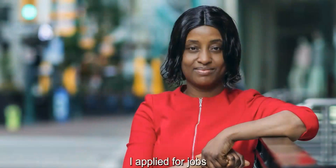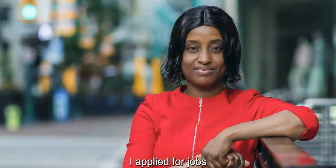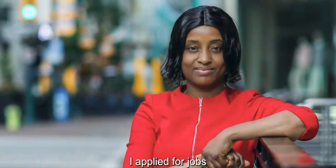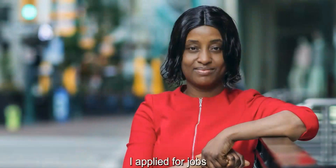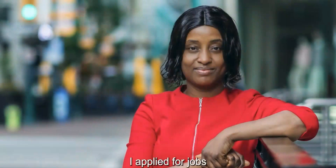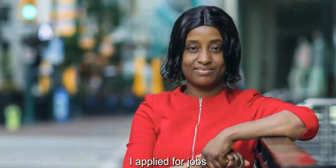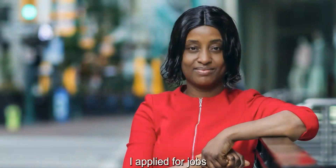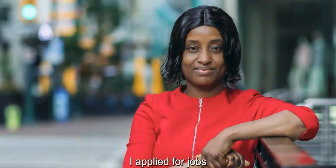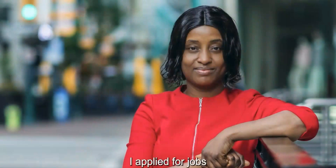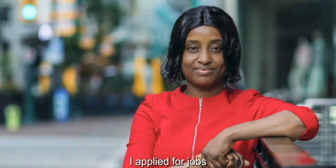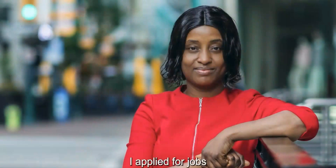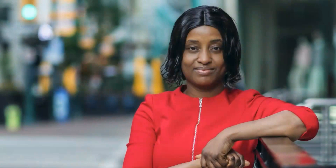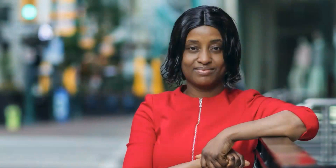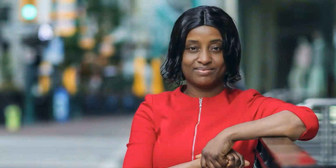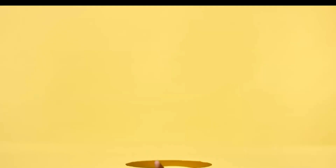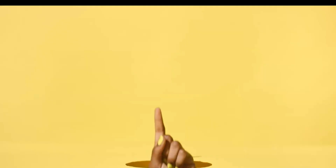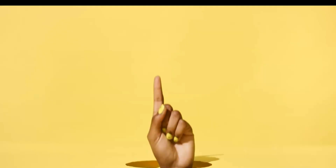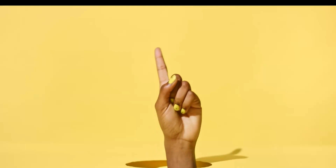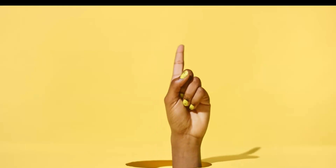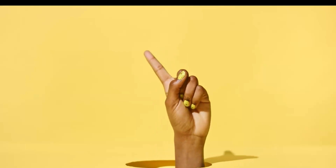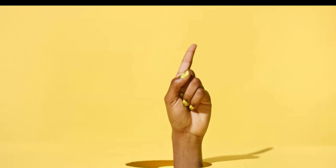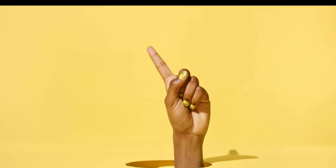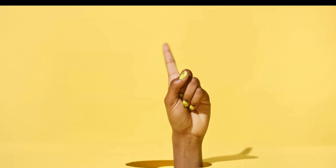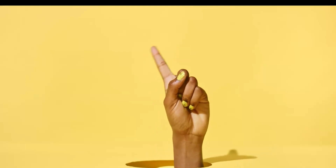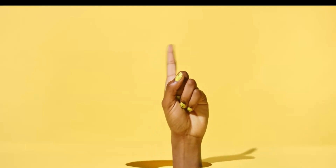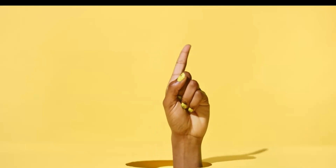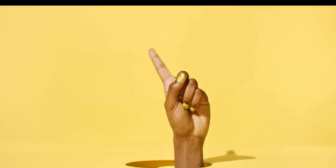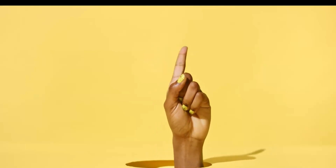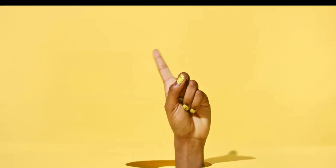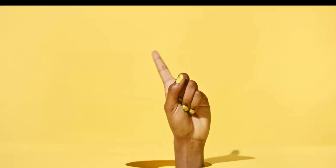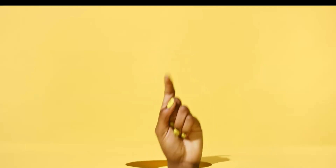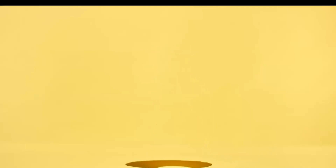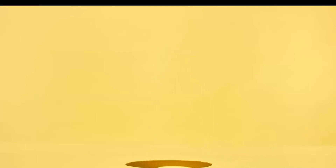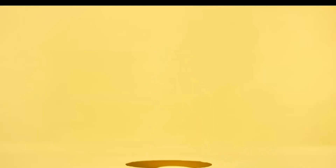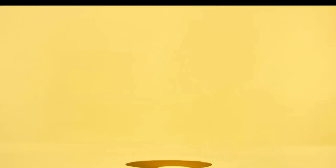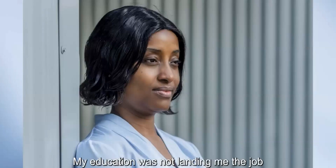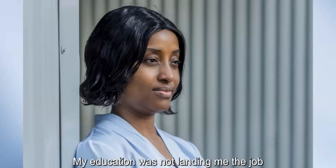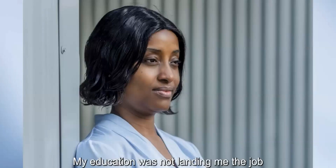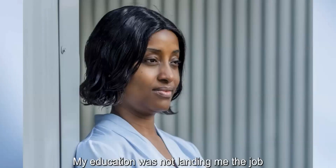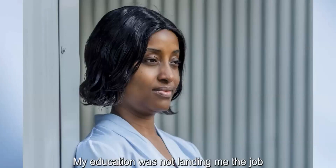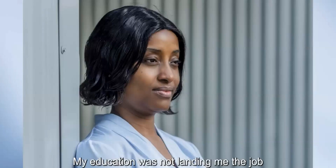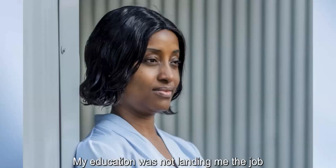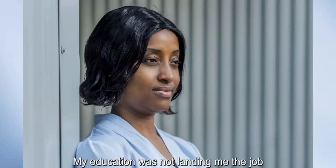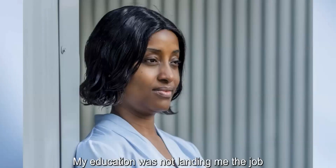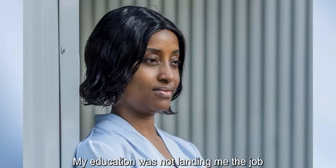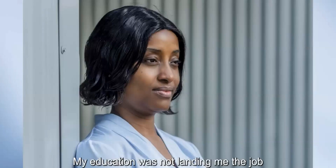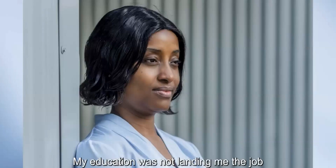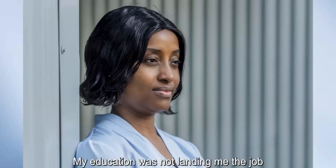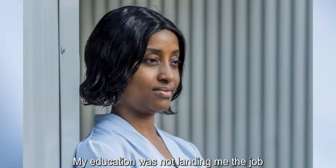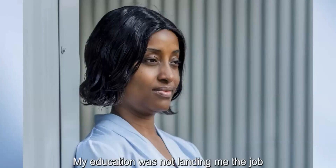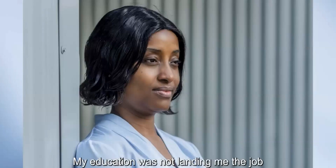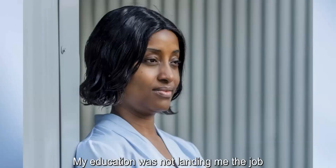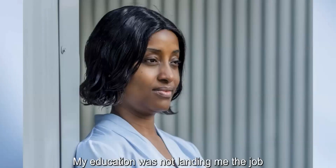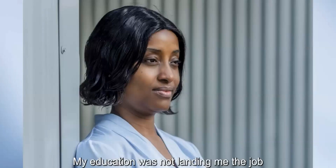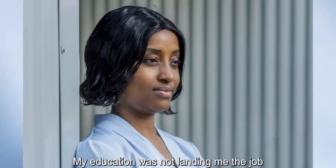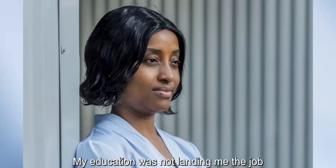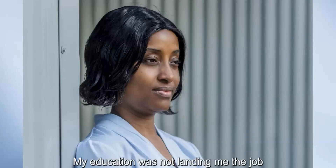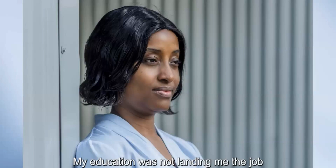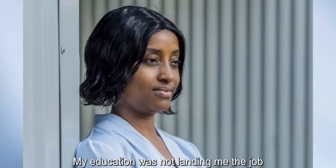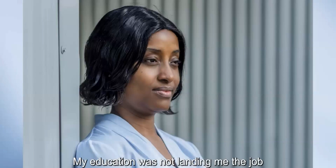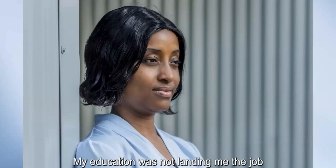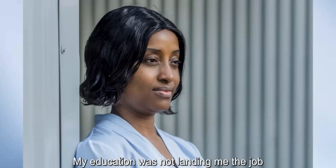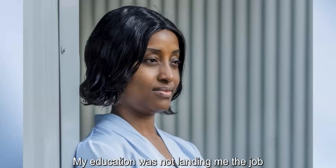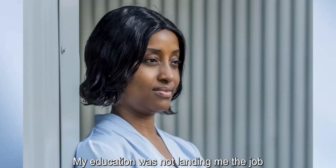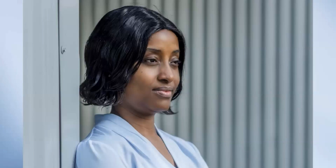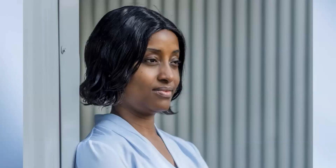my skills and personality, but I never got a call back. My education was not landing me